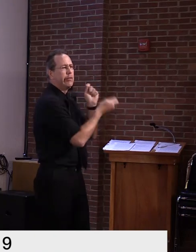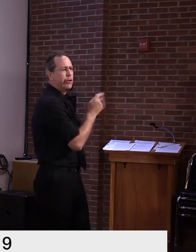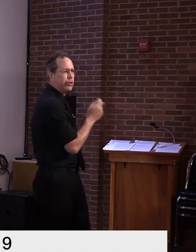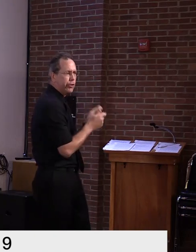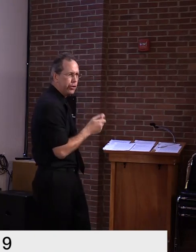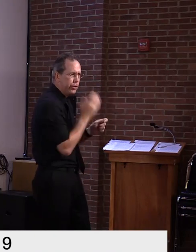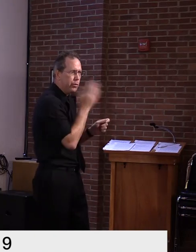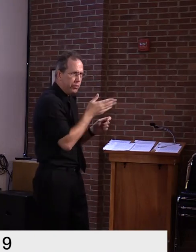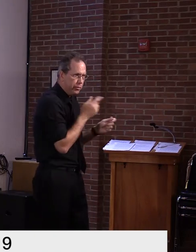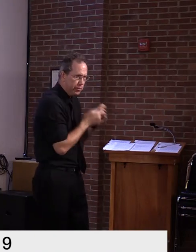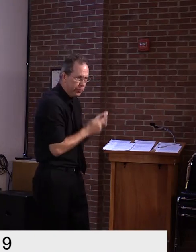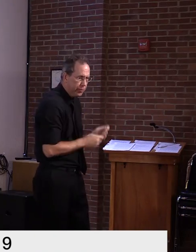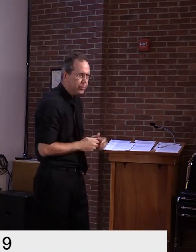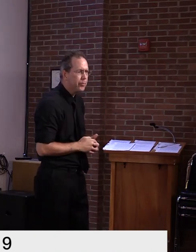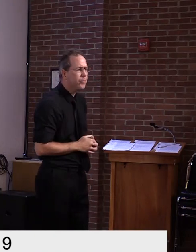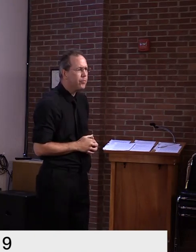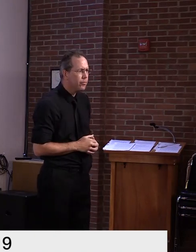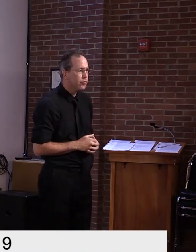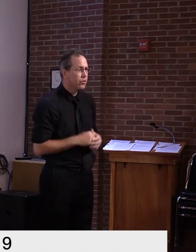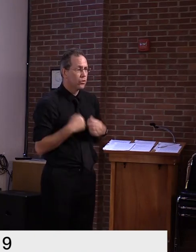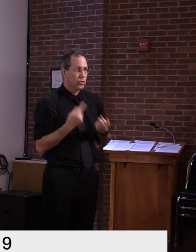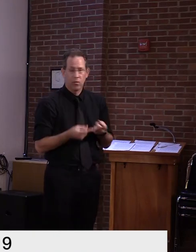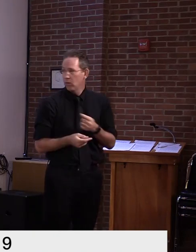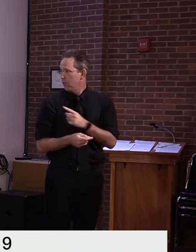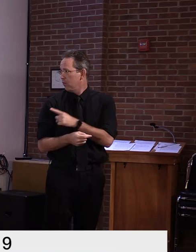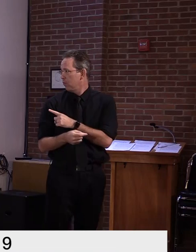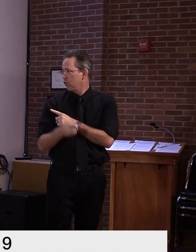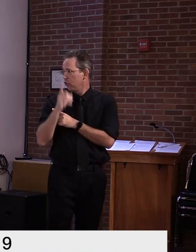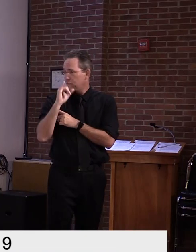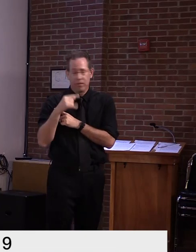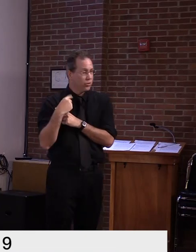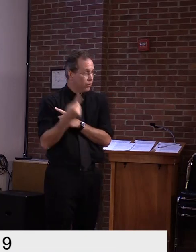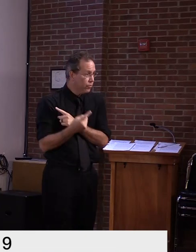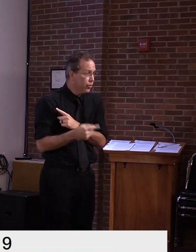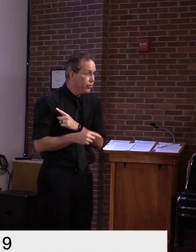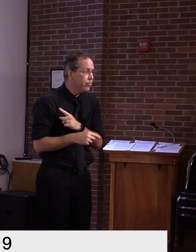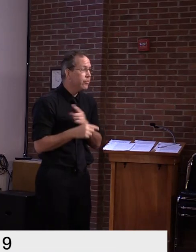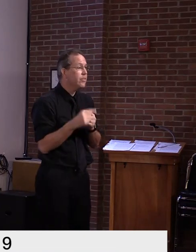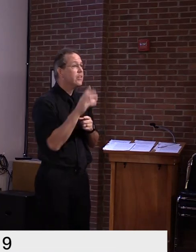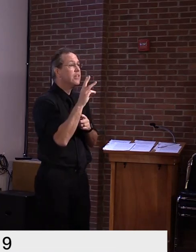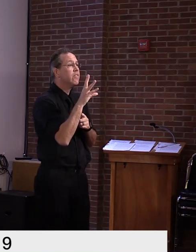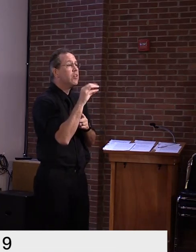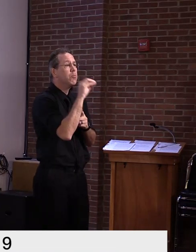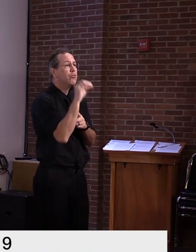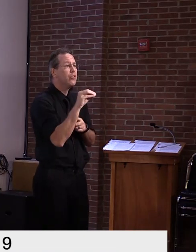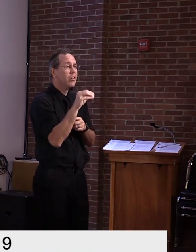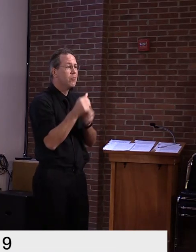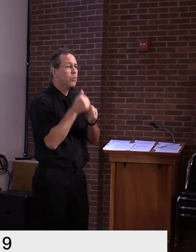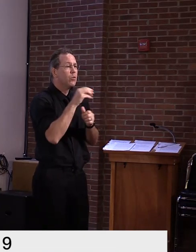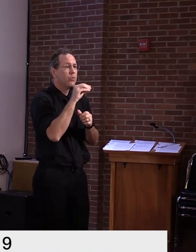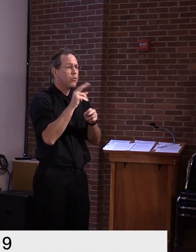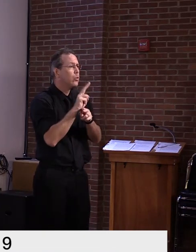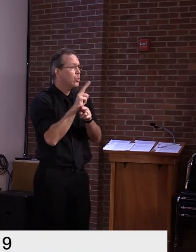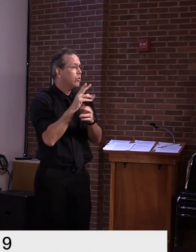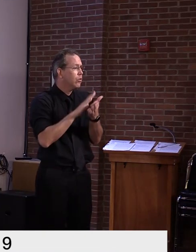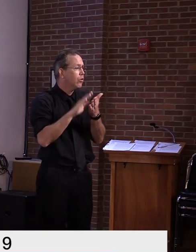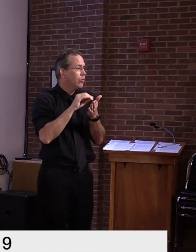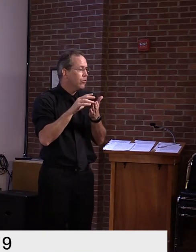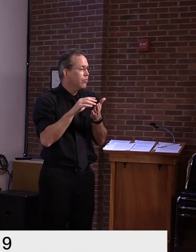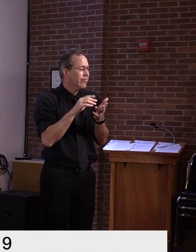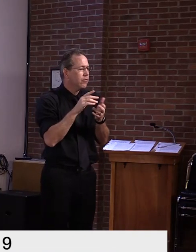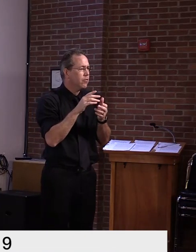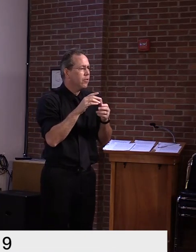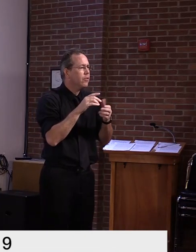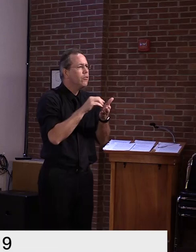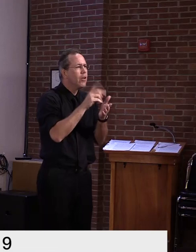can see early on, at least as things stand now, that about 65% of all students in Vermont are going to be